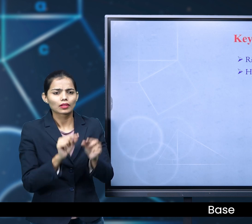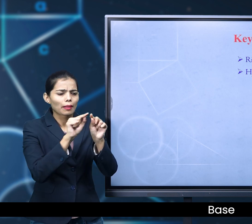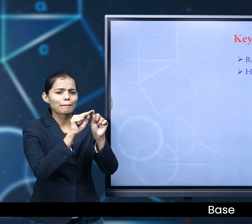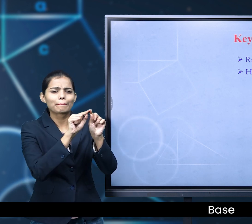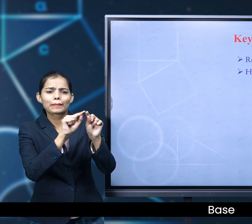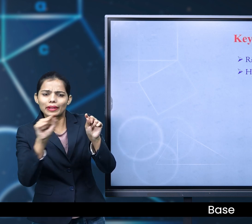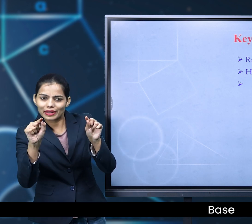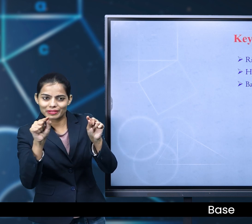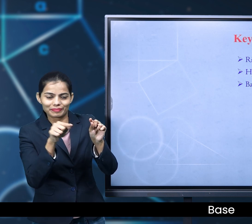base,